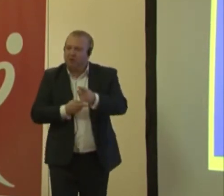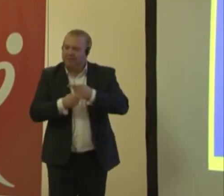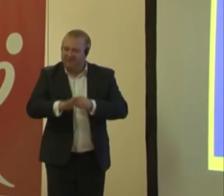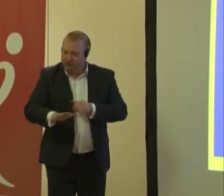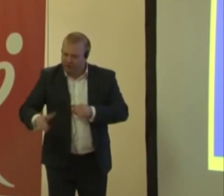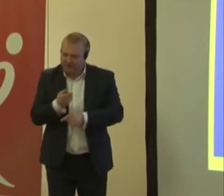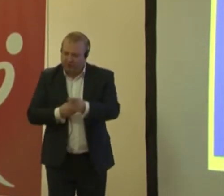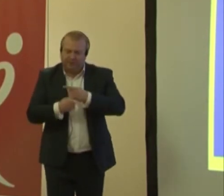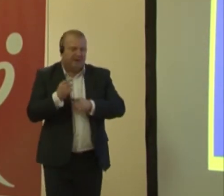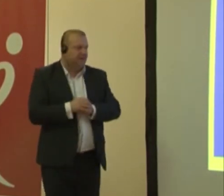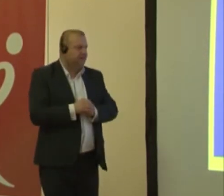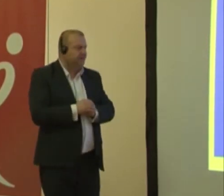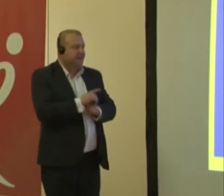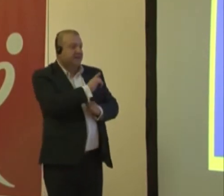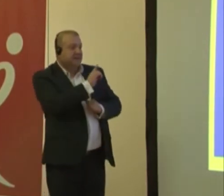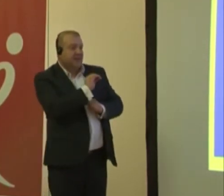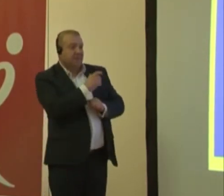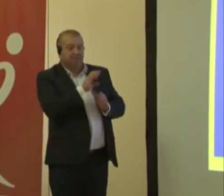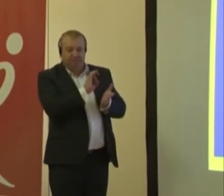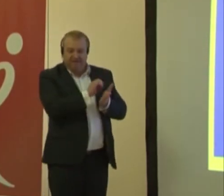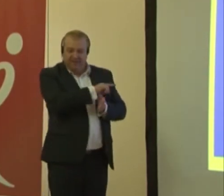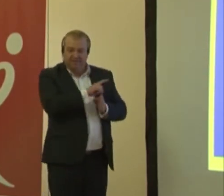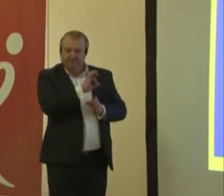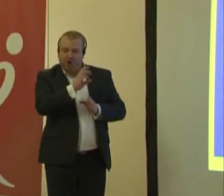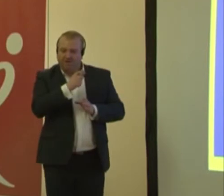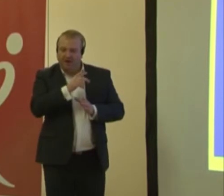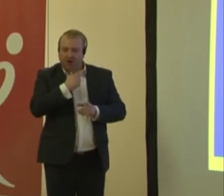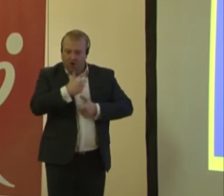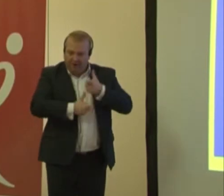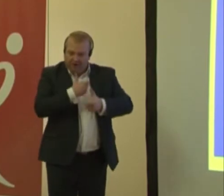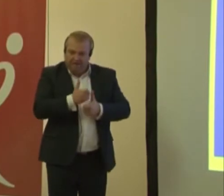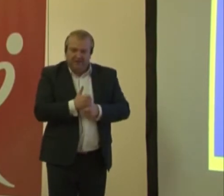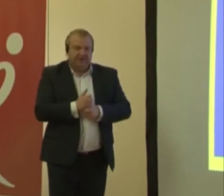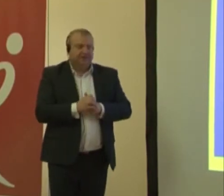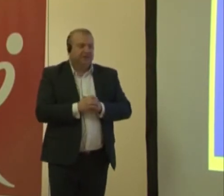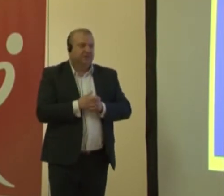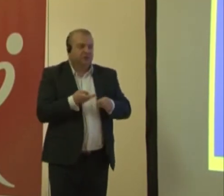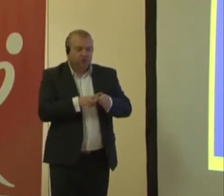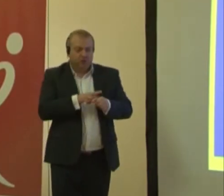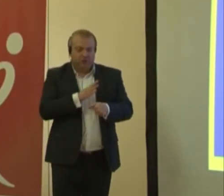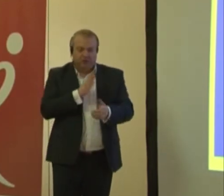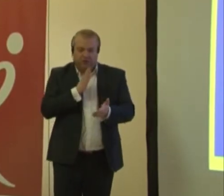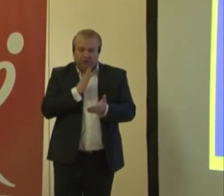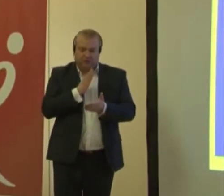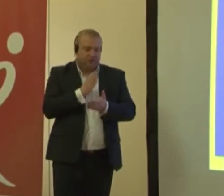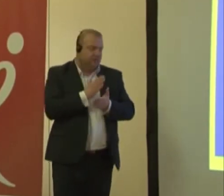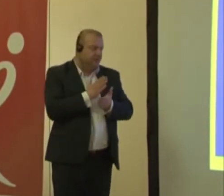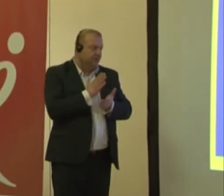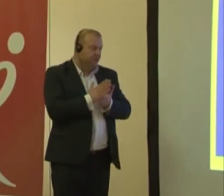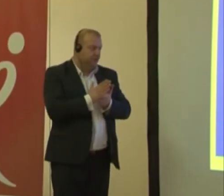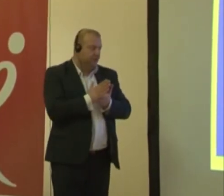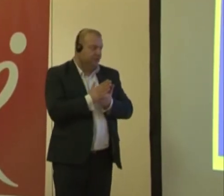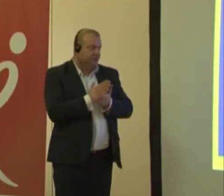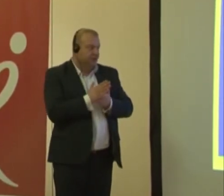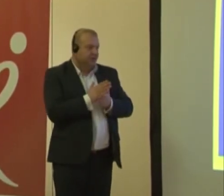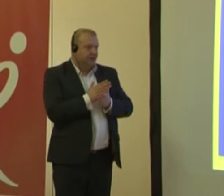profile has had a big influence in Europe already. And I really recommend you to have a look at the profile and maybe discuss